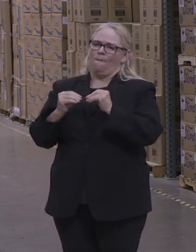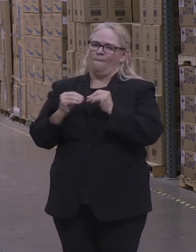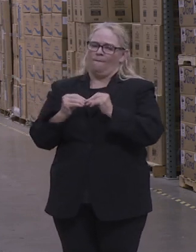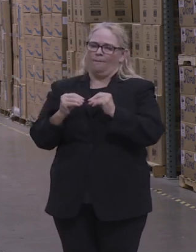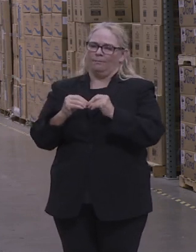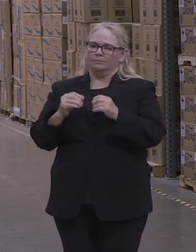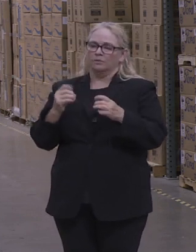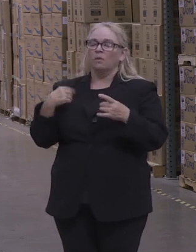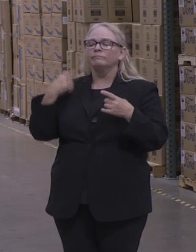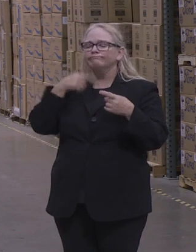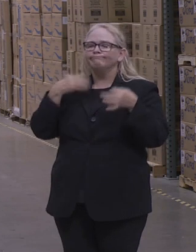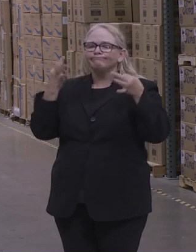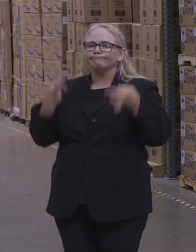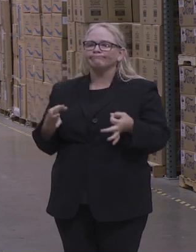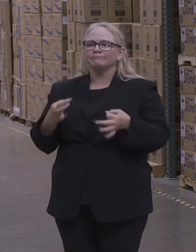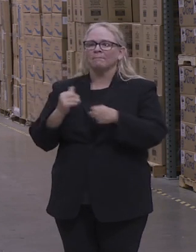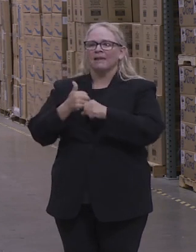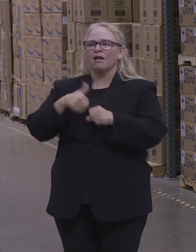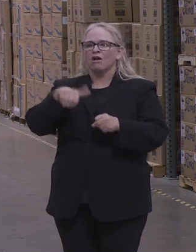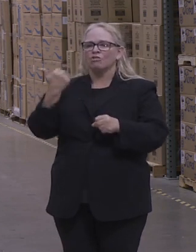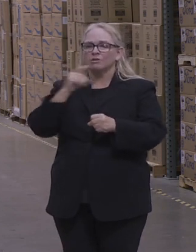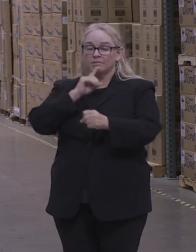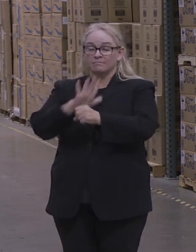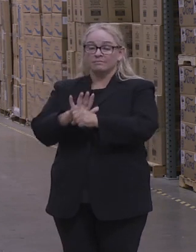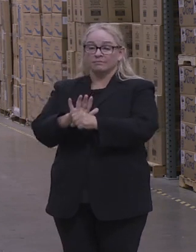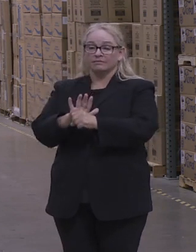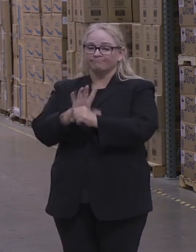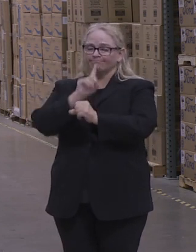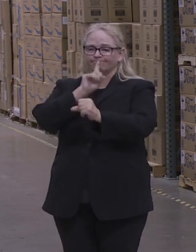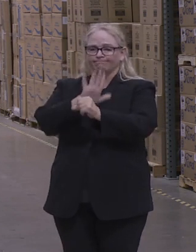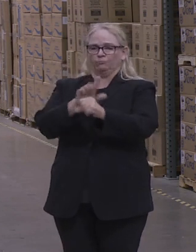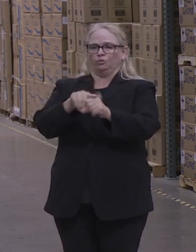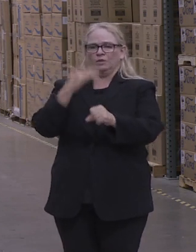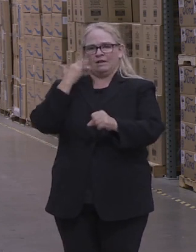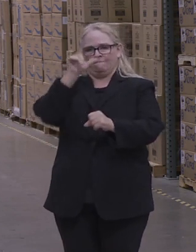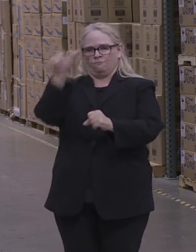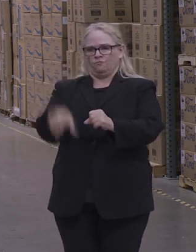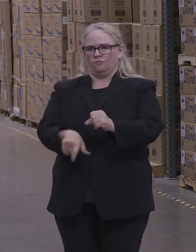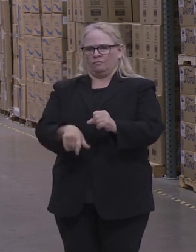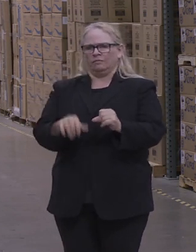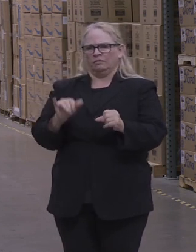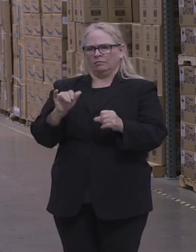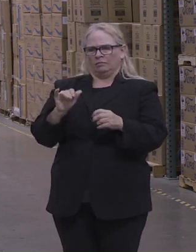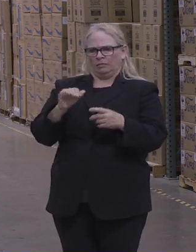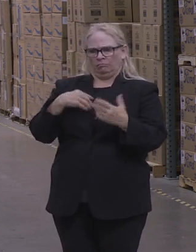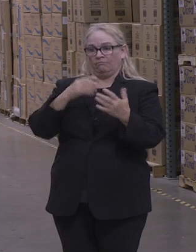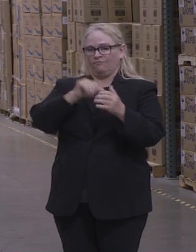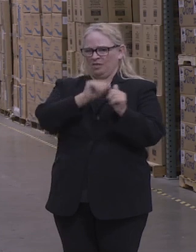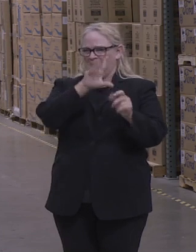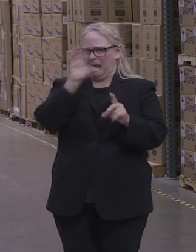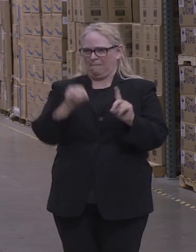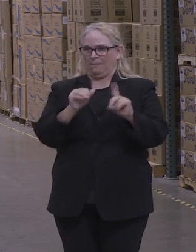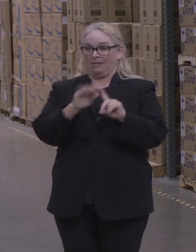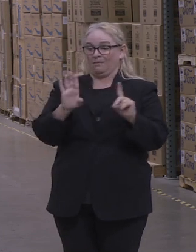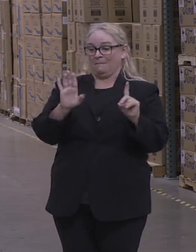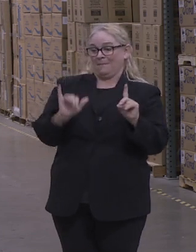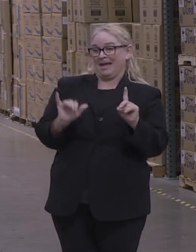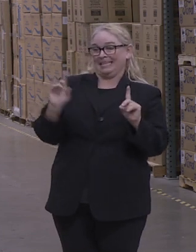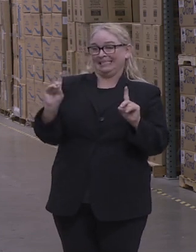just made a commitment to extend as a bridge contract with BYD the